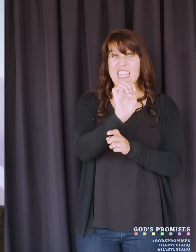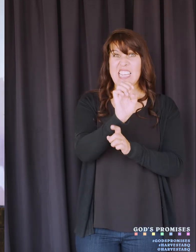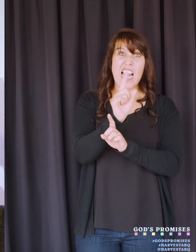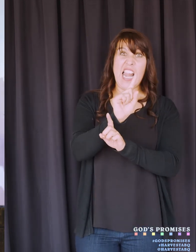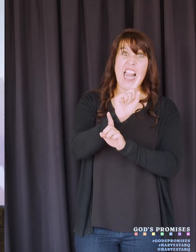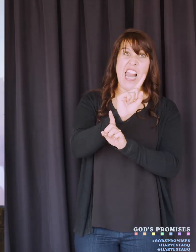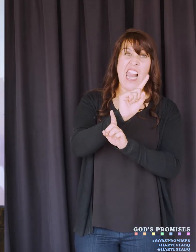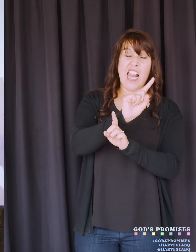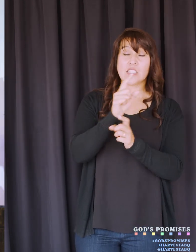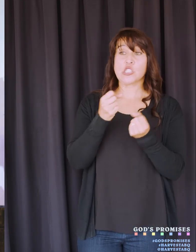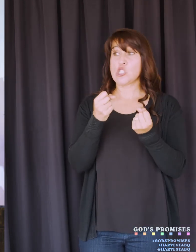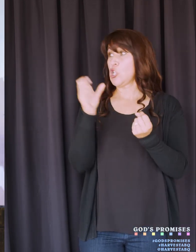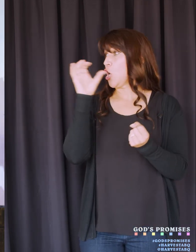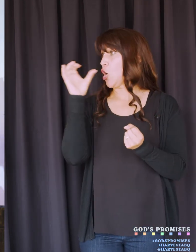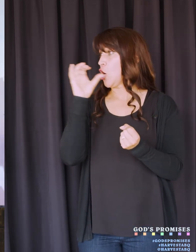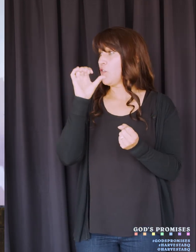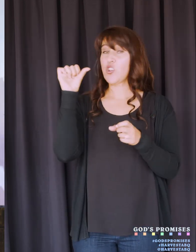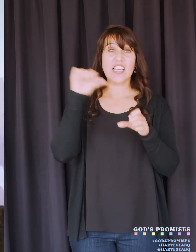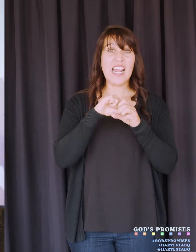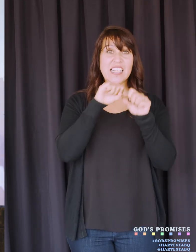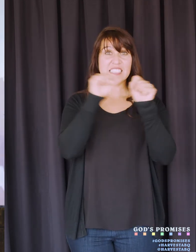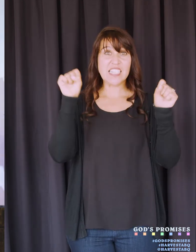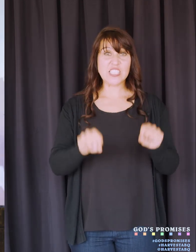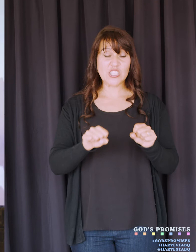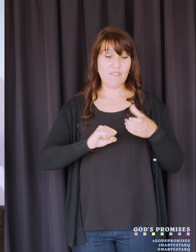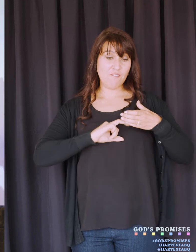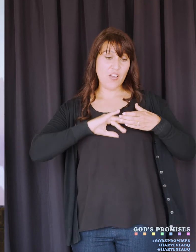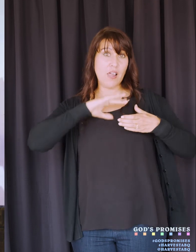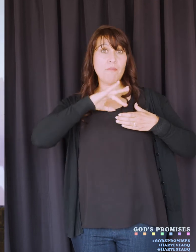you're looking ahead for the gas station to fill your heart up